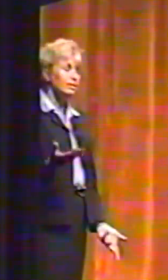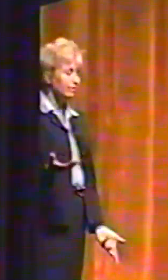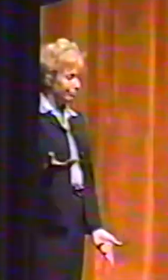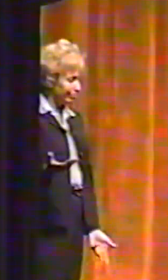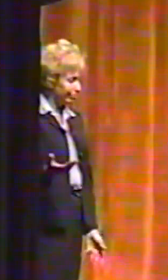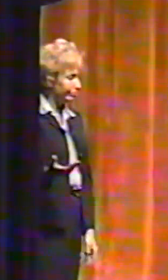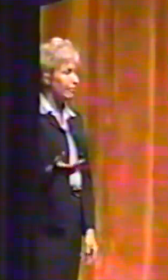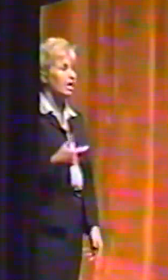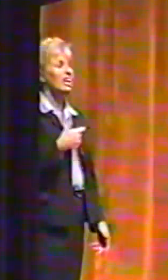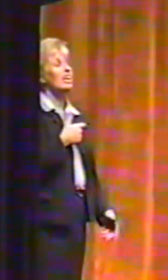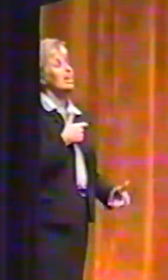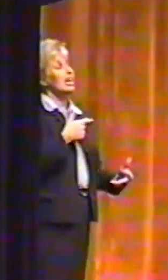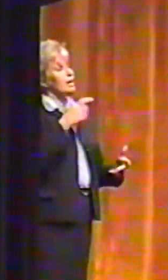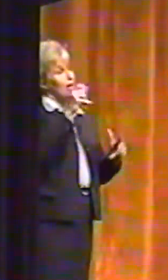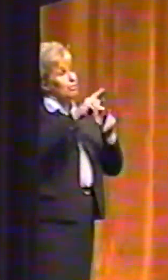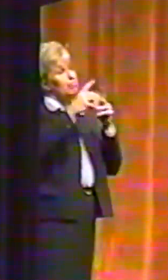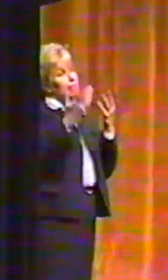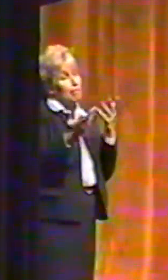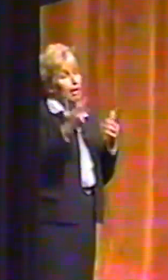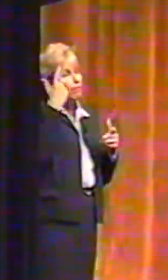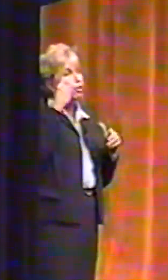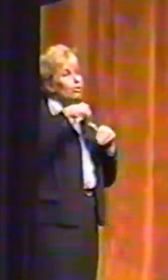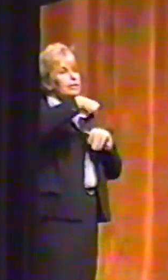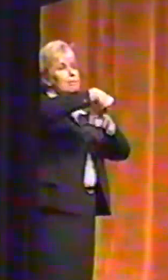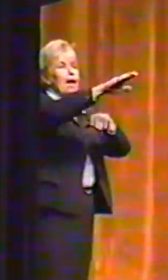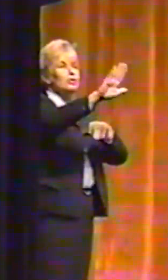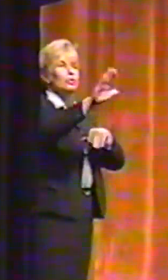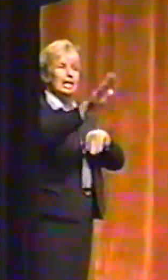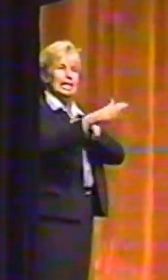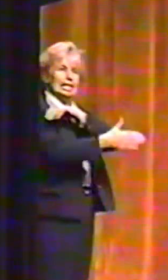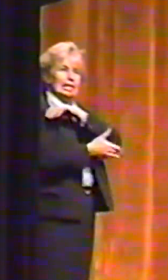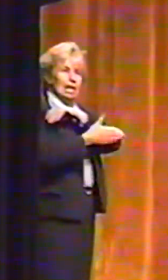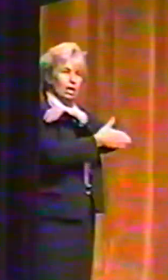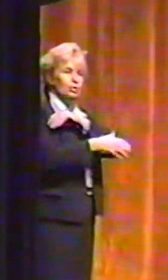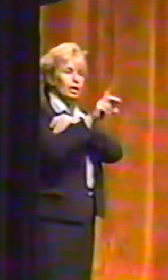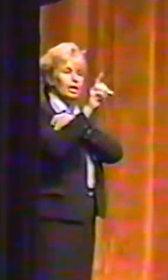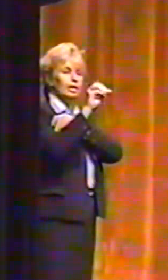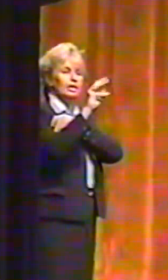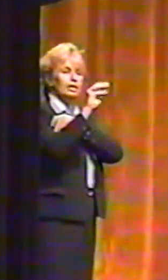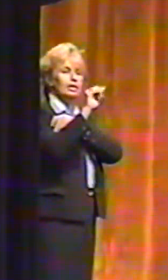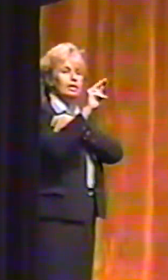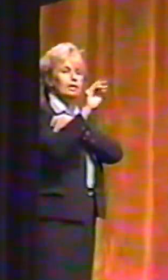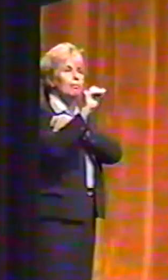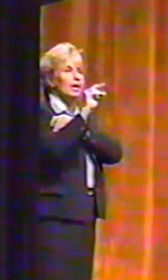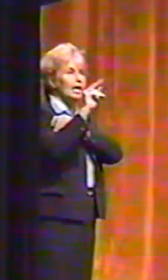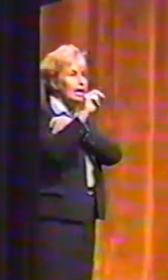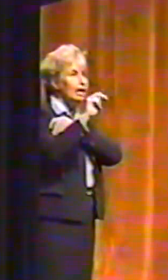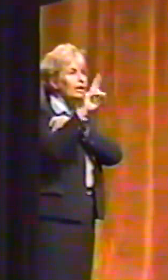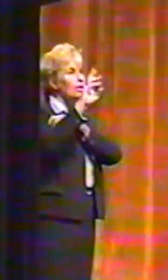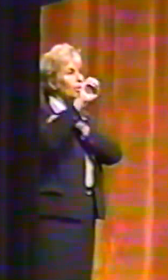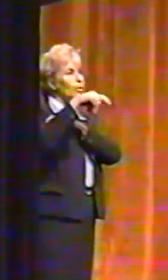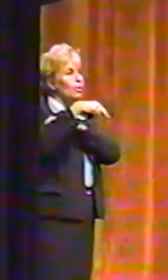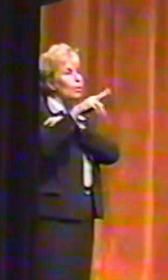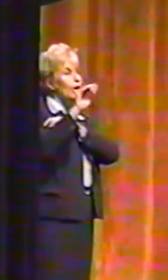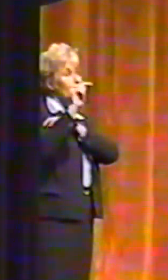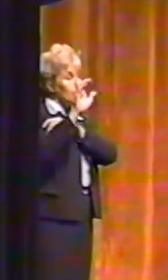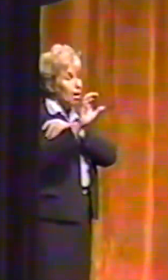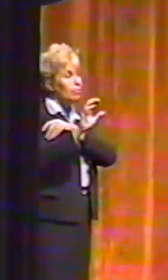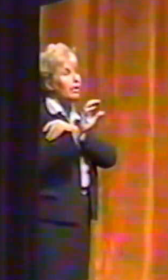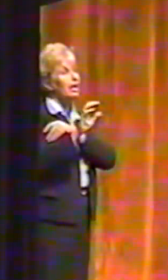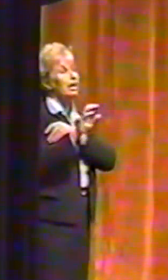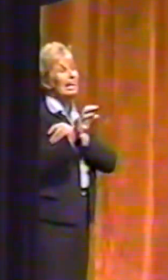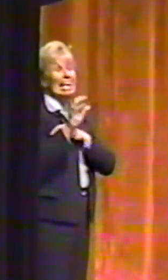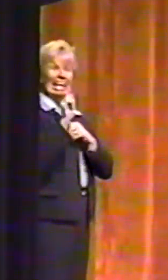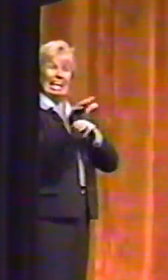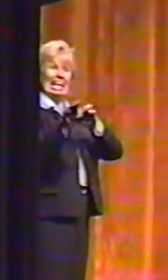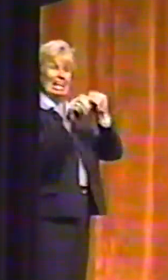facing deportation to the Dominican Republic, a country he had left at age one. Now, he admits that he broke the law. He